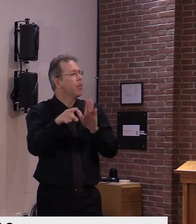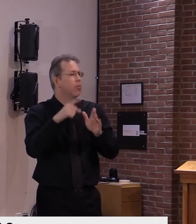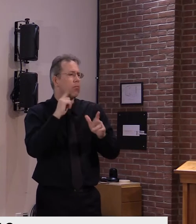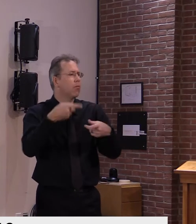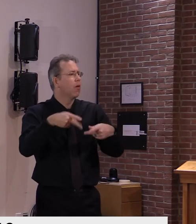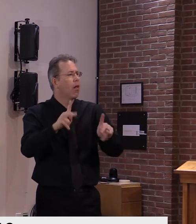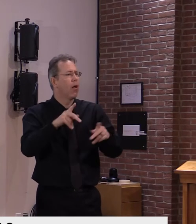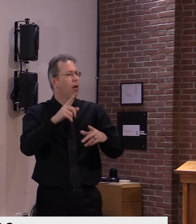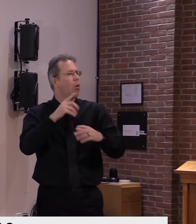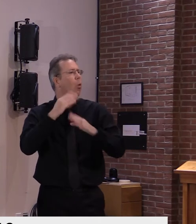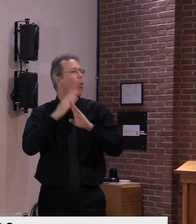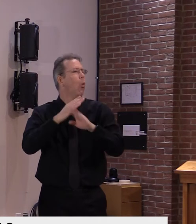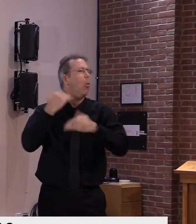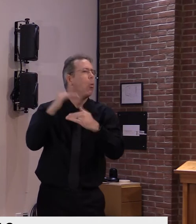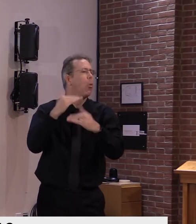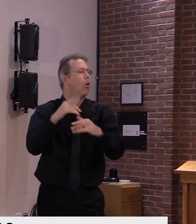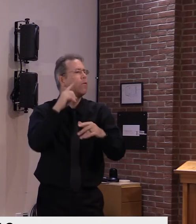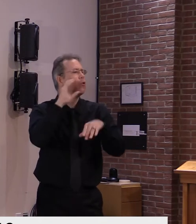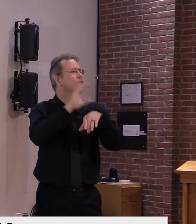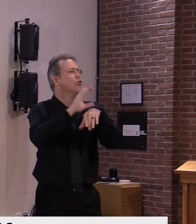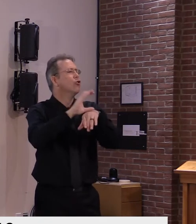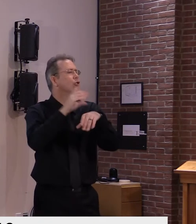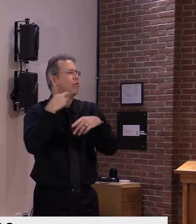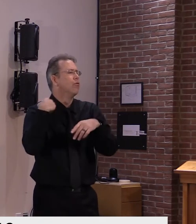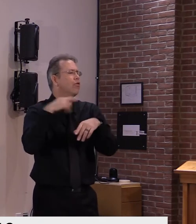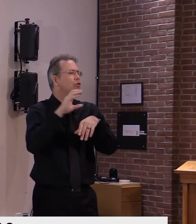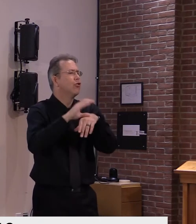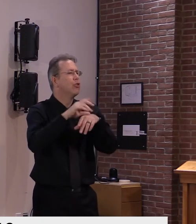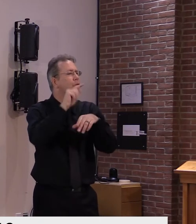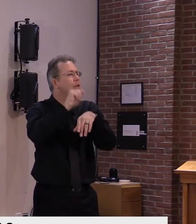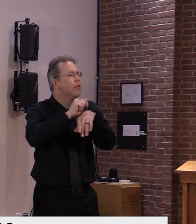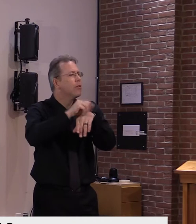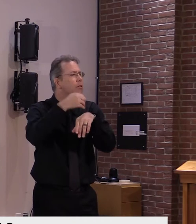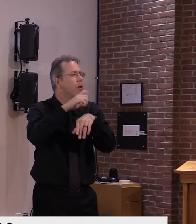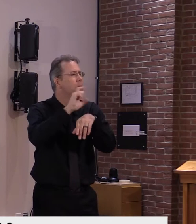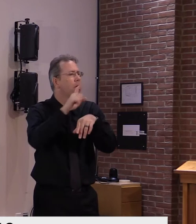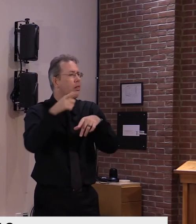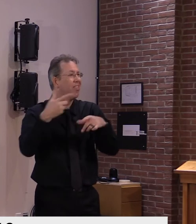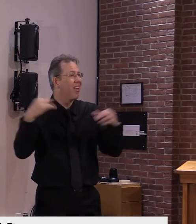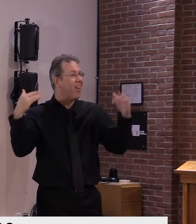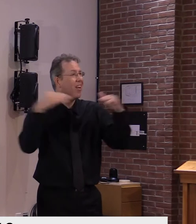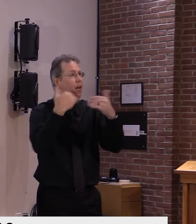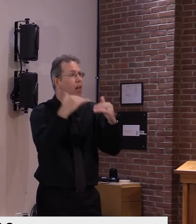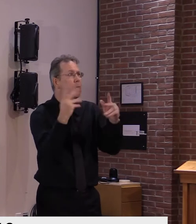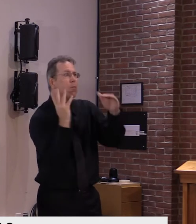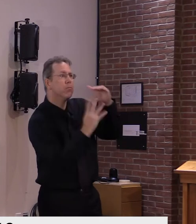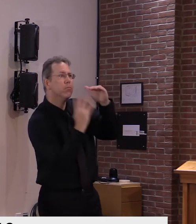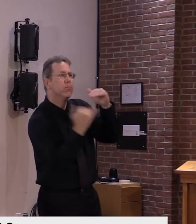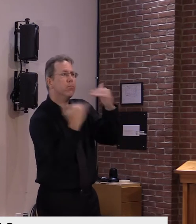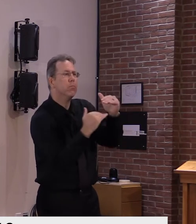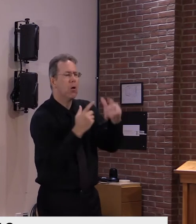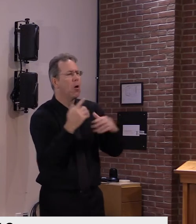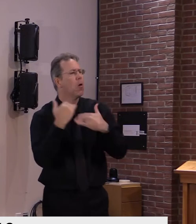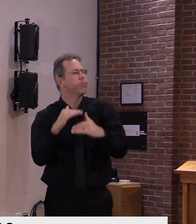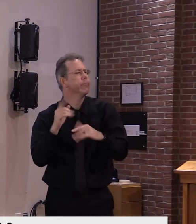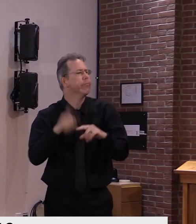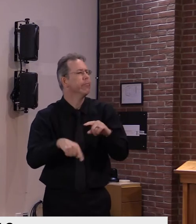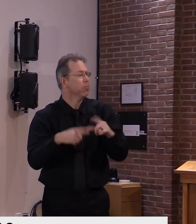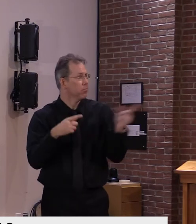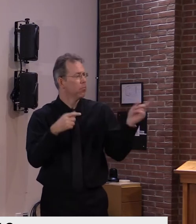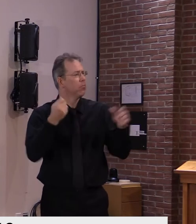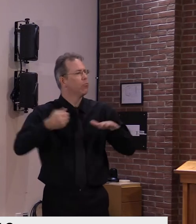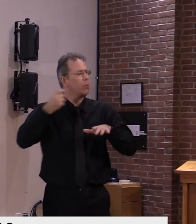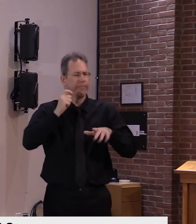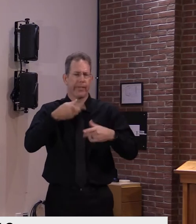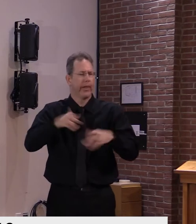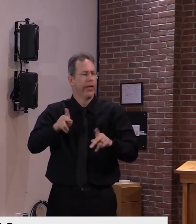to assess that at this point in time. From our initial standpoint, it appears that this reaffirms that what we're doing